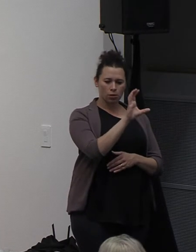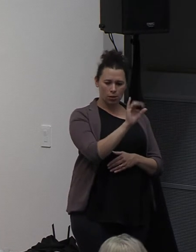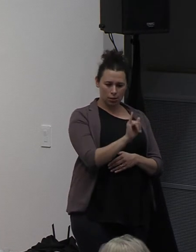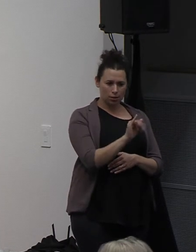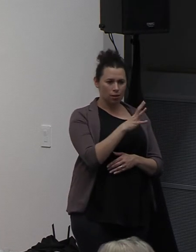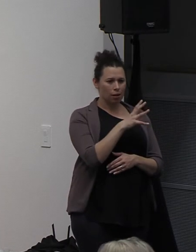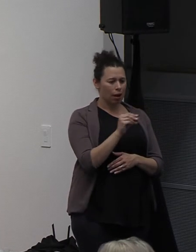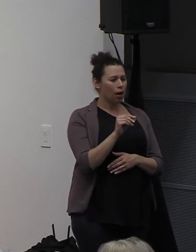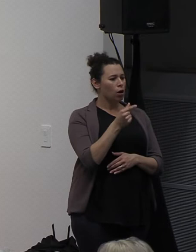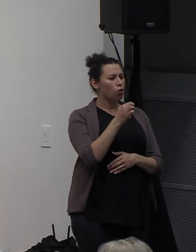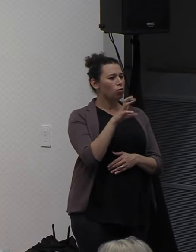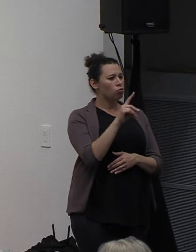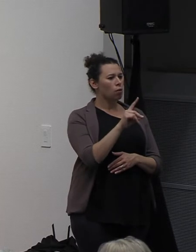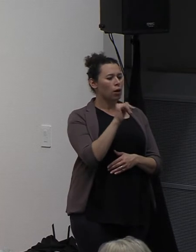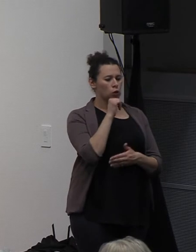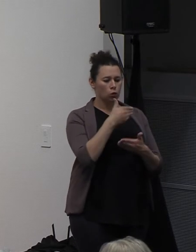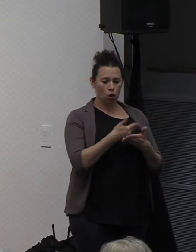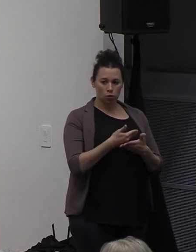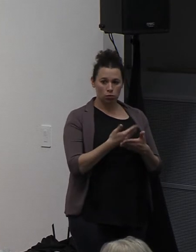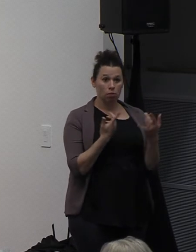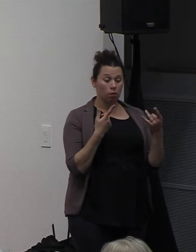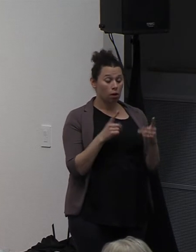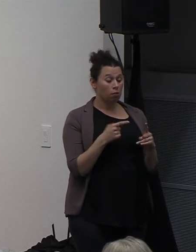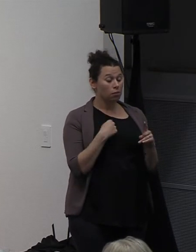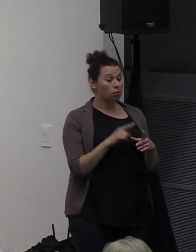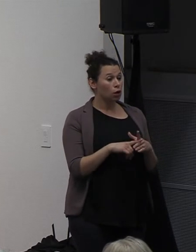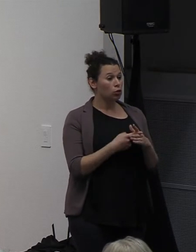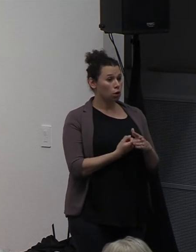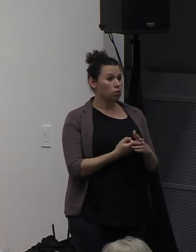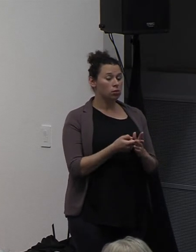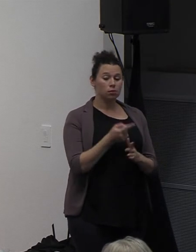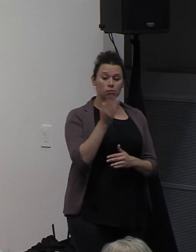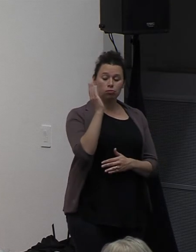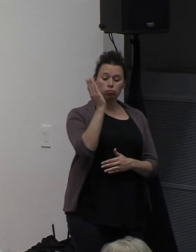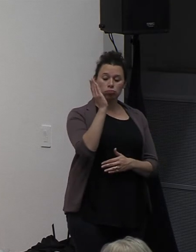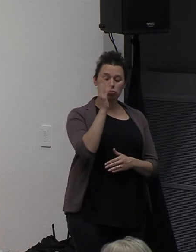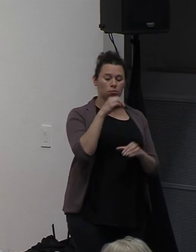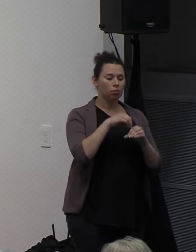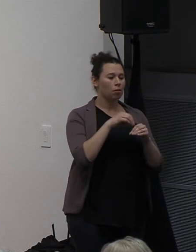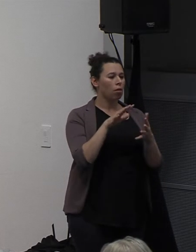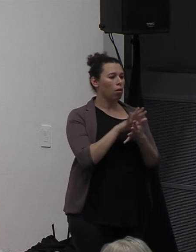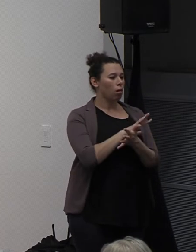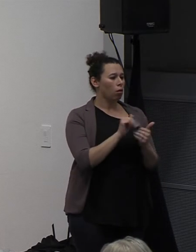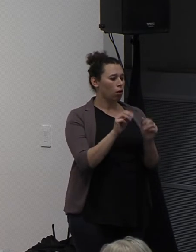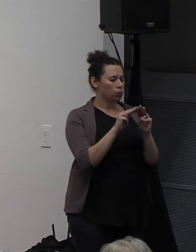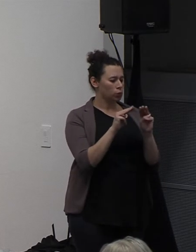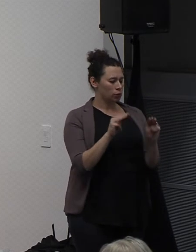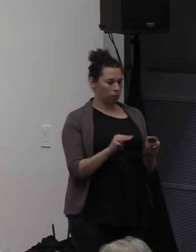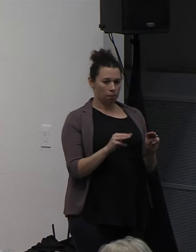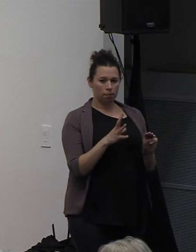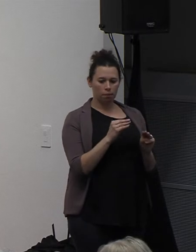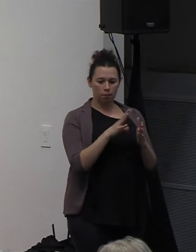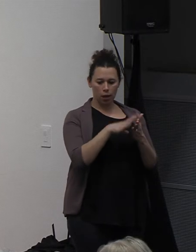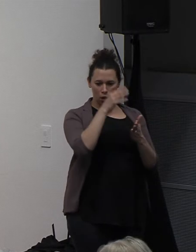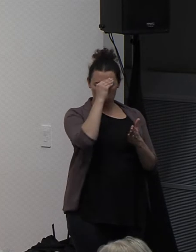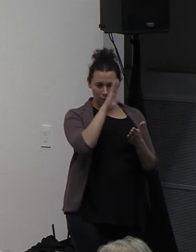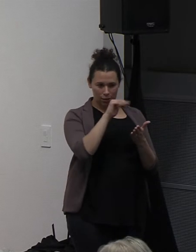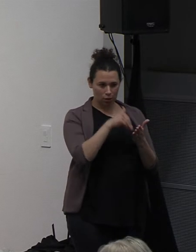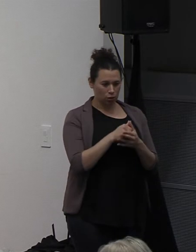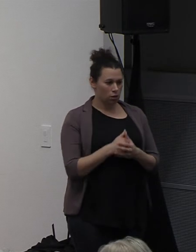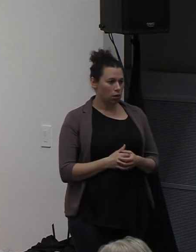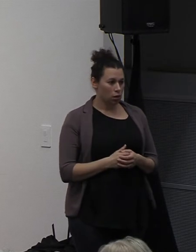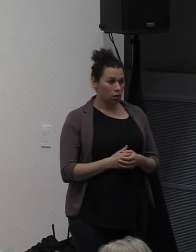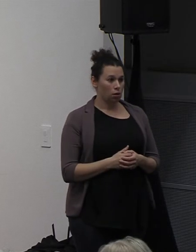I started speaking at the Holocaust Museum and Learning Center. It is not easy to speak about